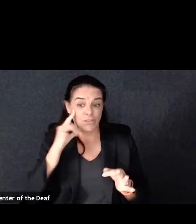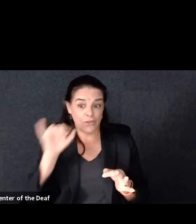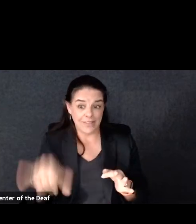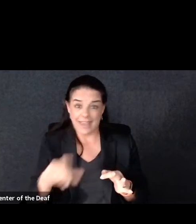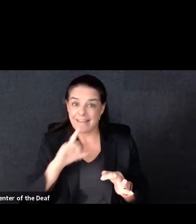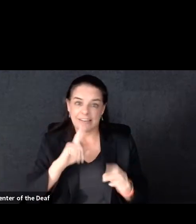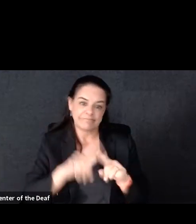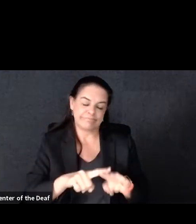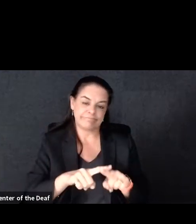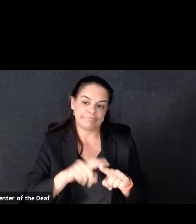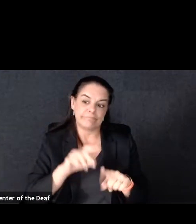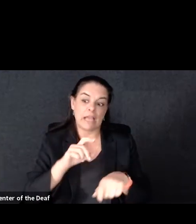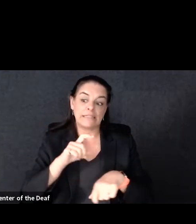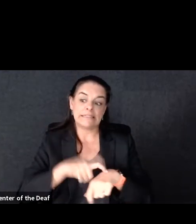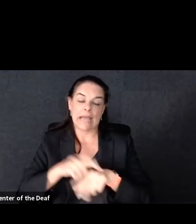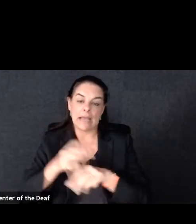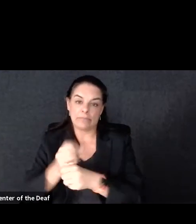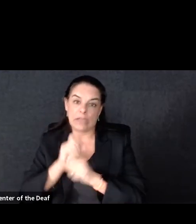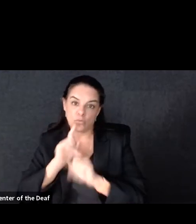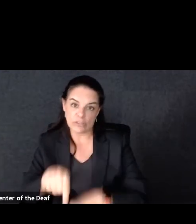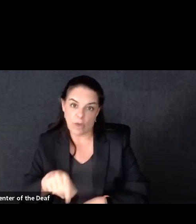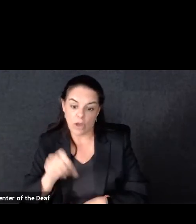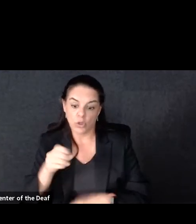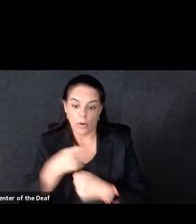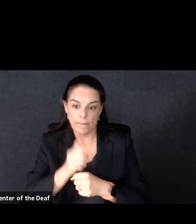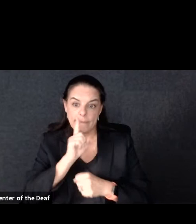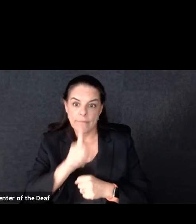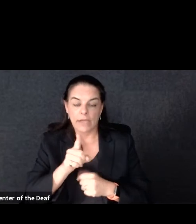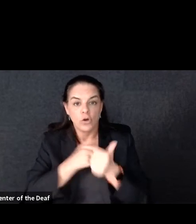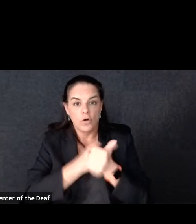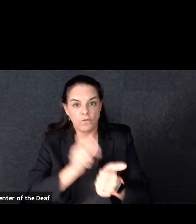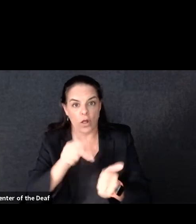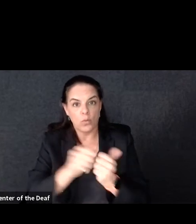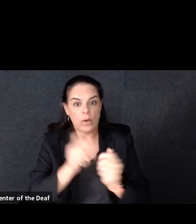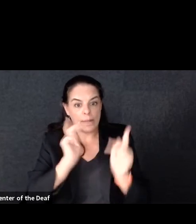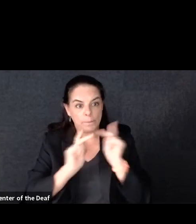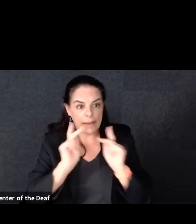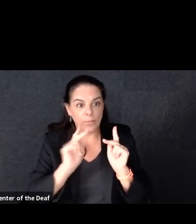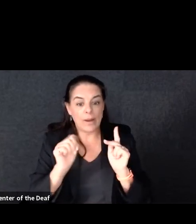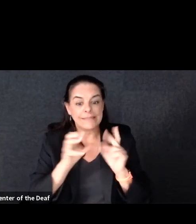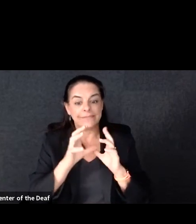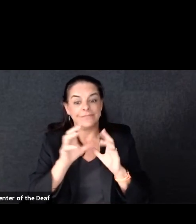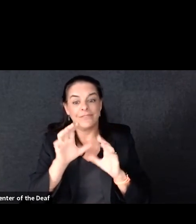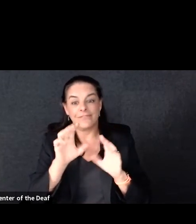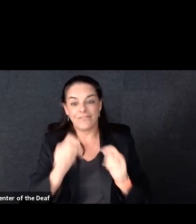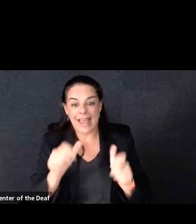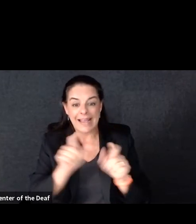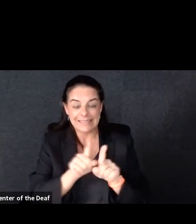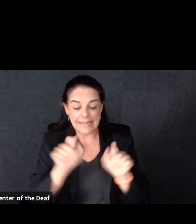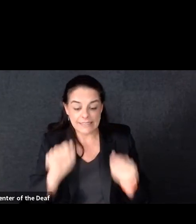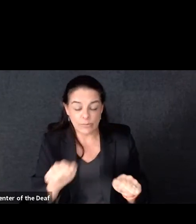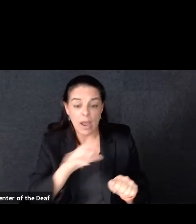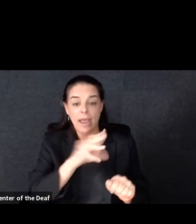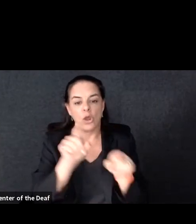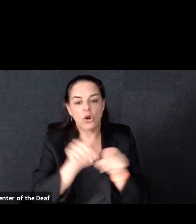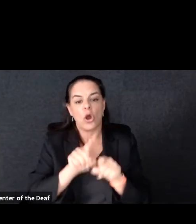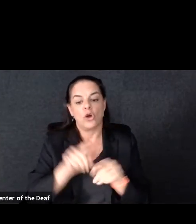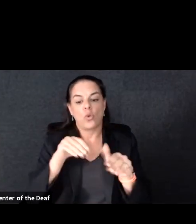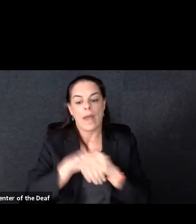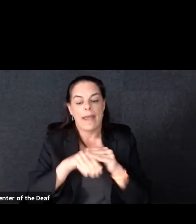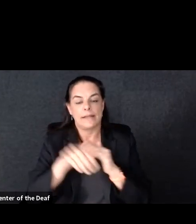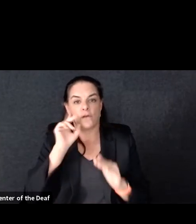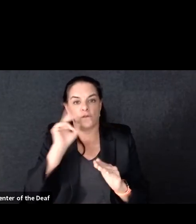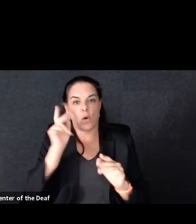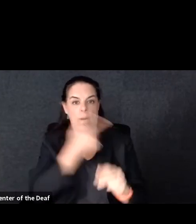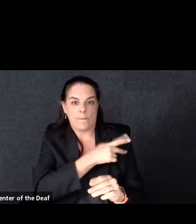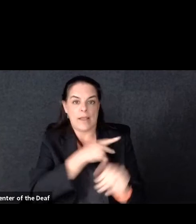on turnaround time, so we can make sure to get back to people and follow up with them as quick as possible, and also access for the patients to be able to get their own